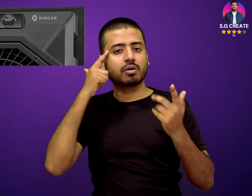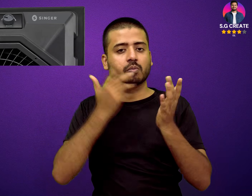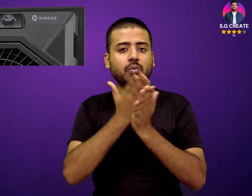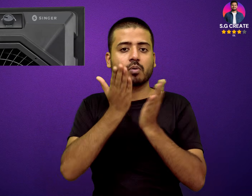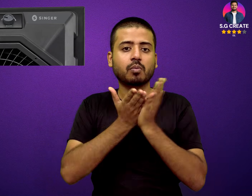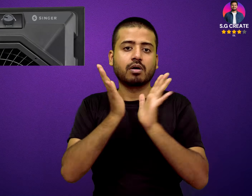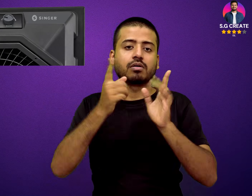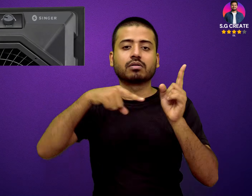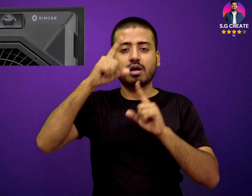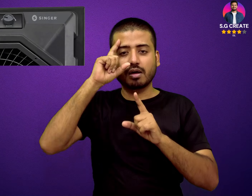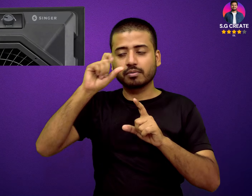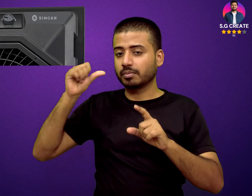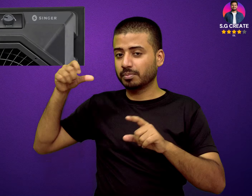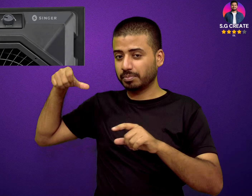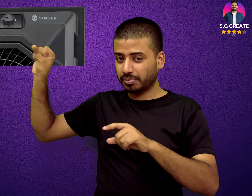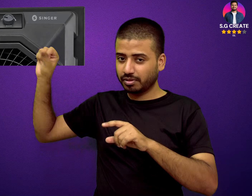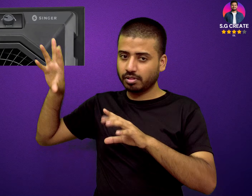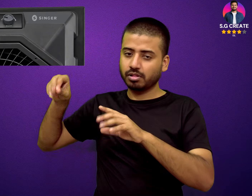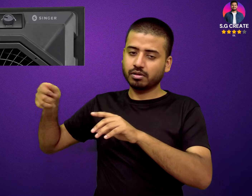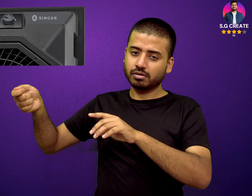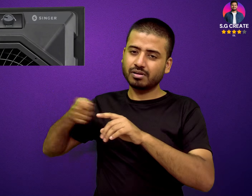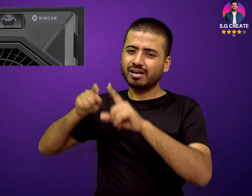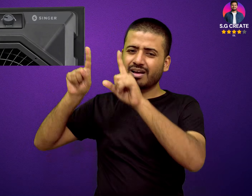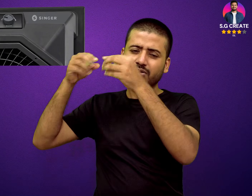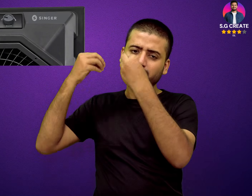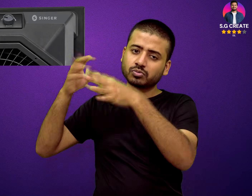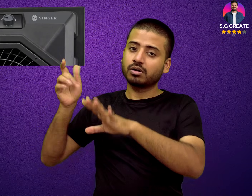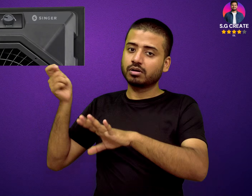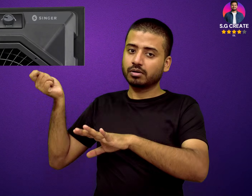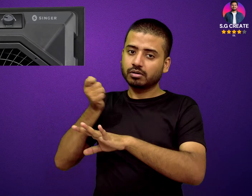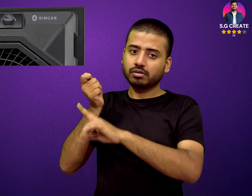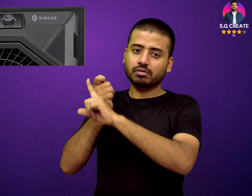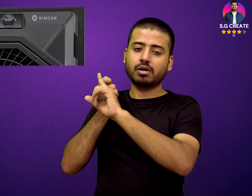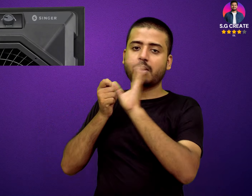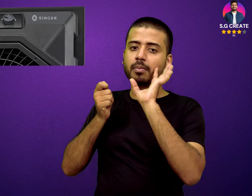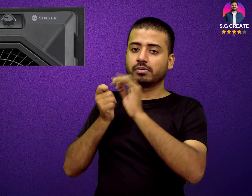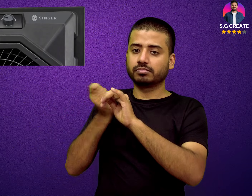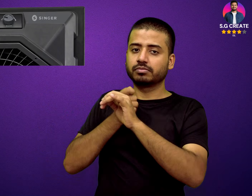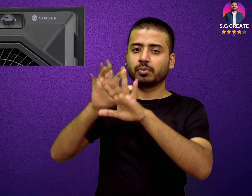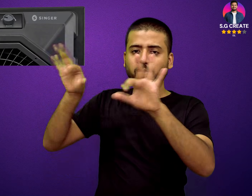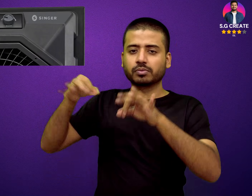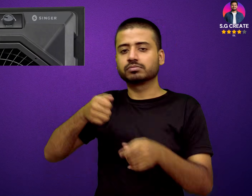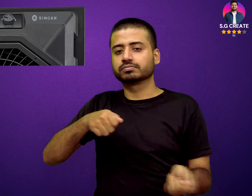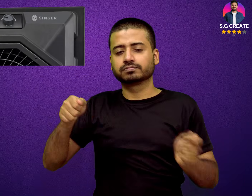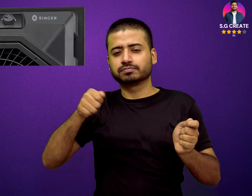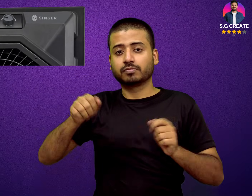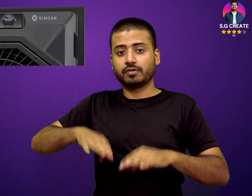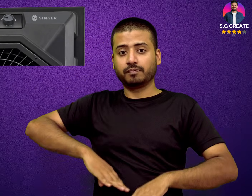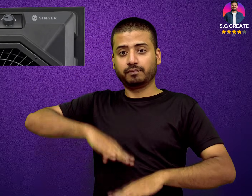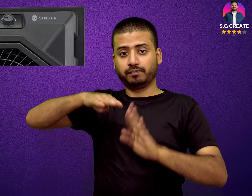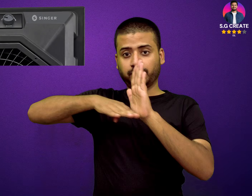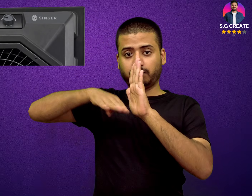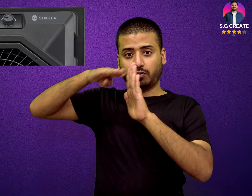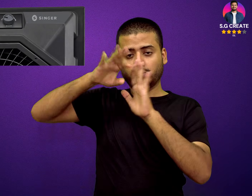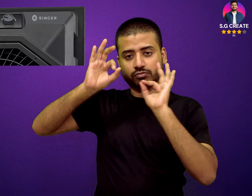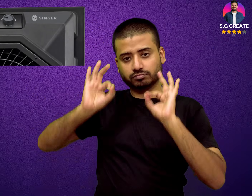The insulation on the internal water pump can degrade over time, leaking live current directly into the water tank. Metal